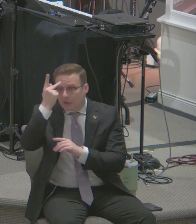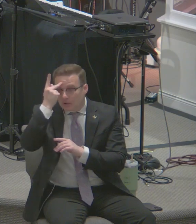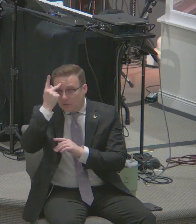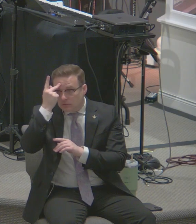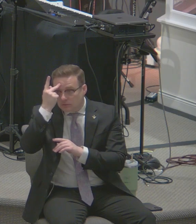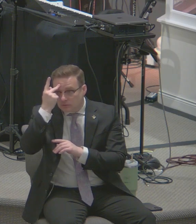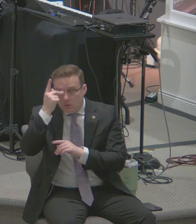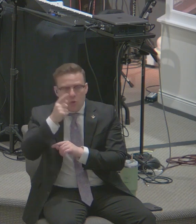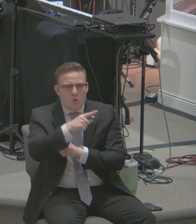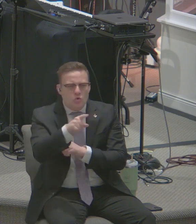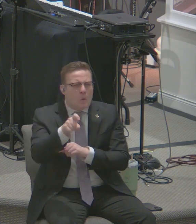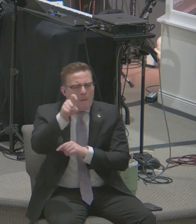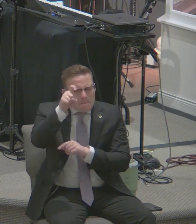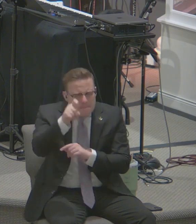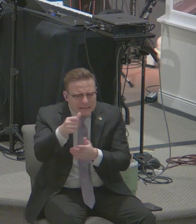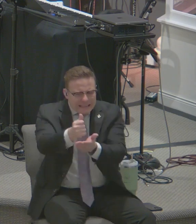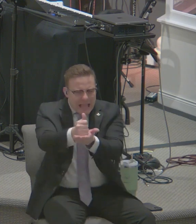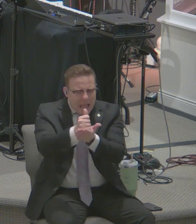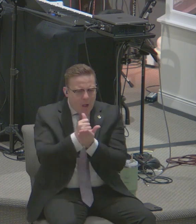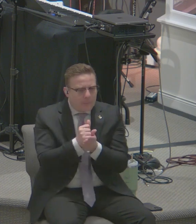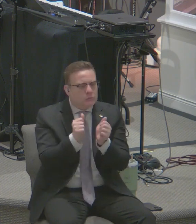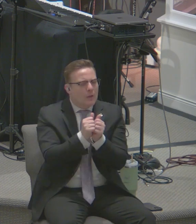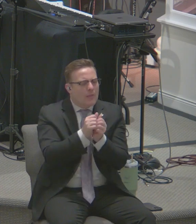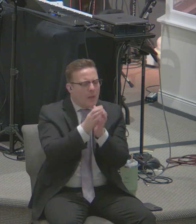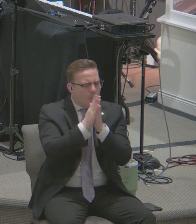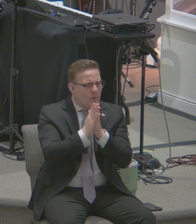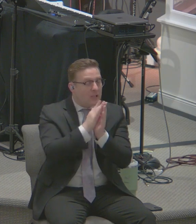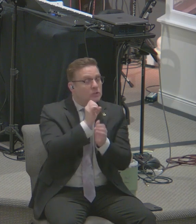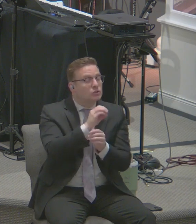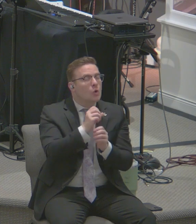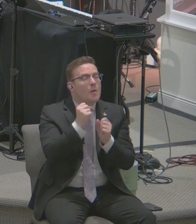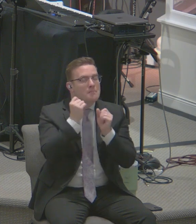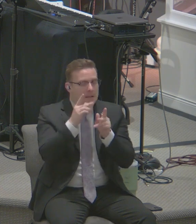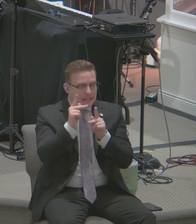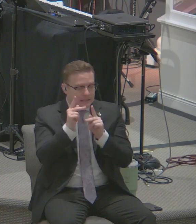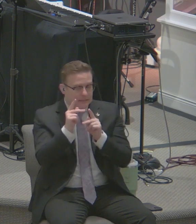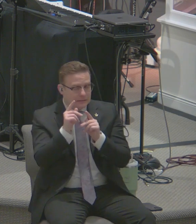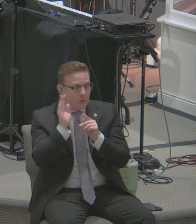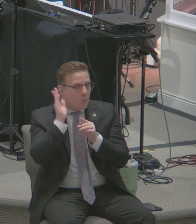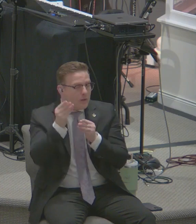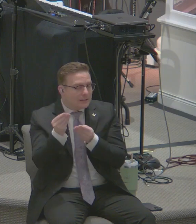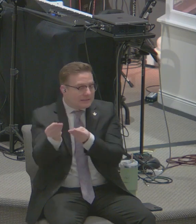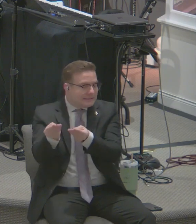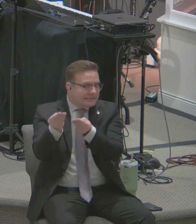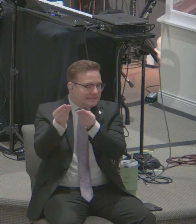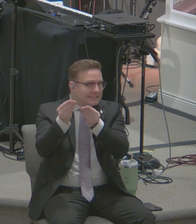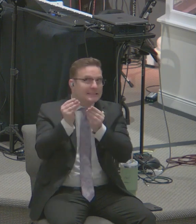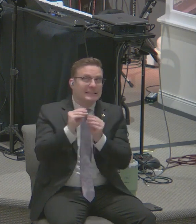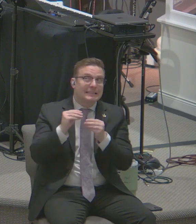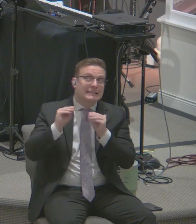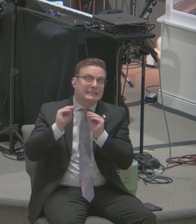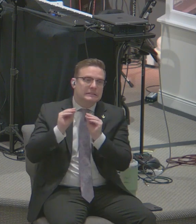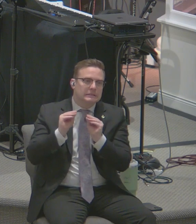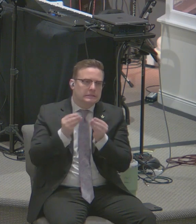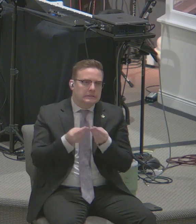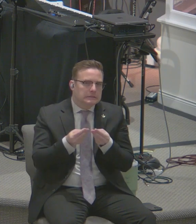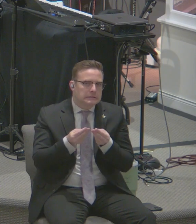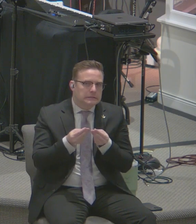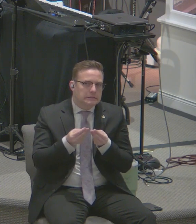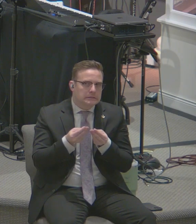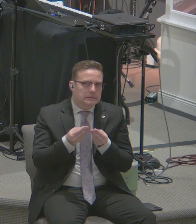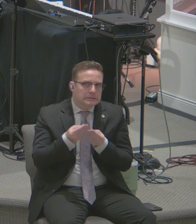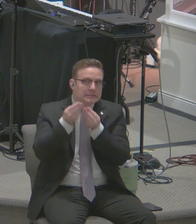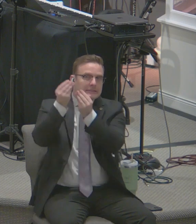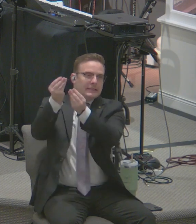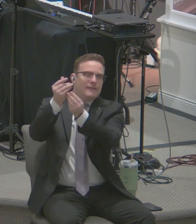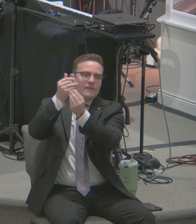You must help us by prayer so that many will give thanks on our behalf for the blessing granted us through